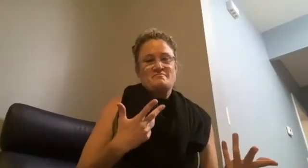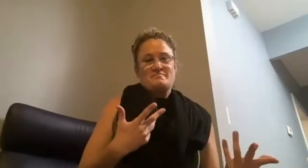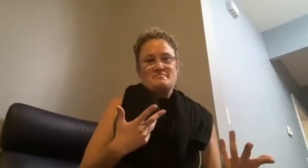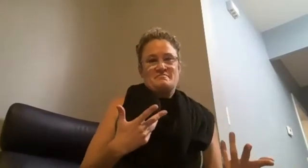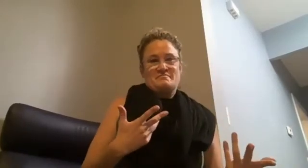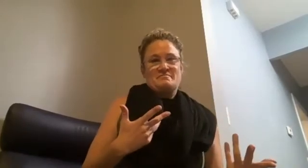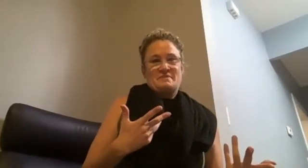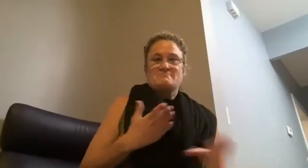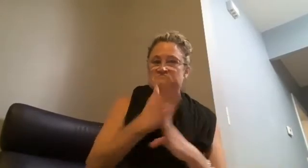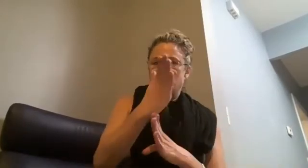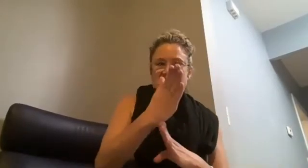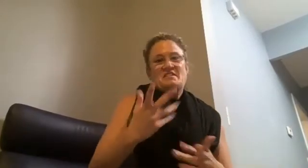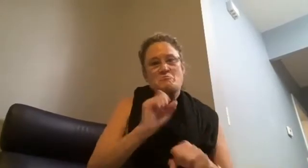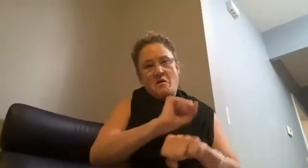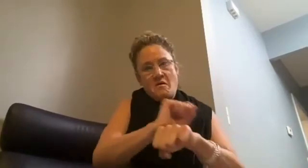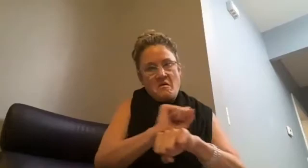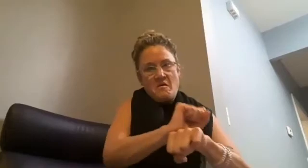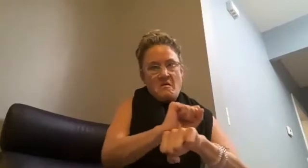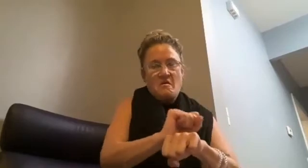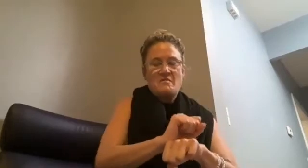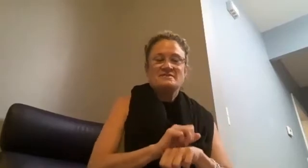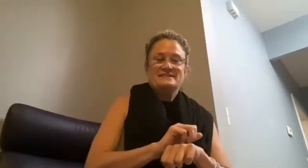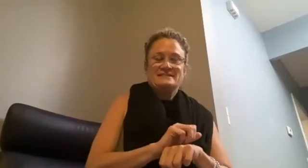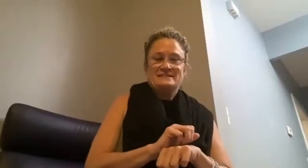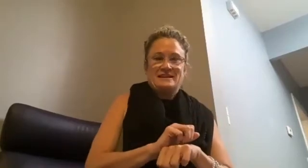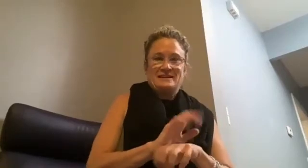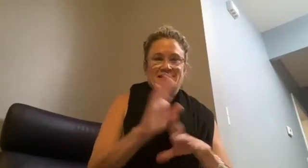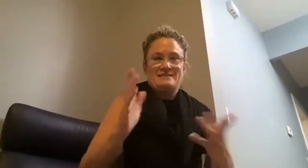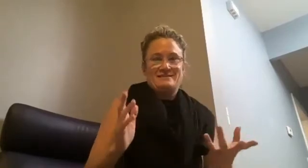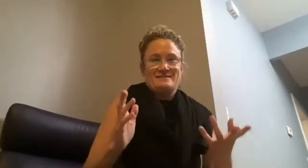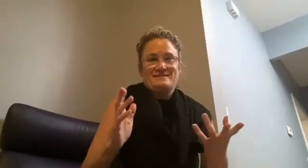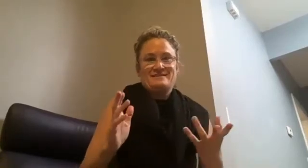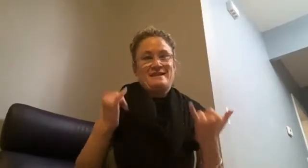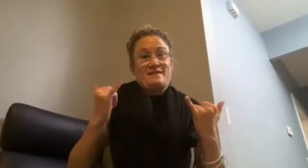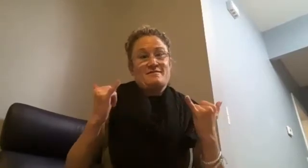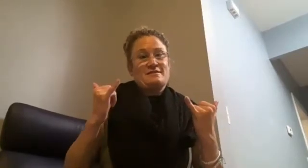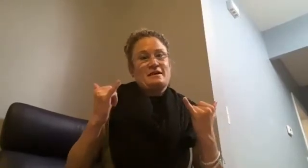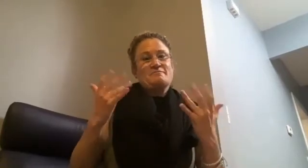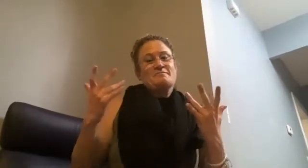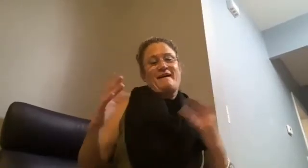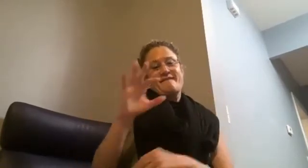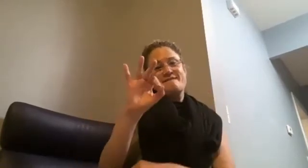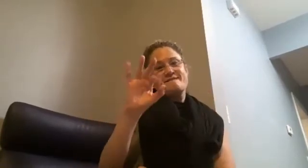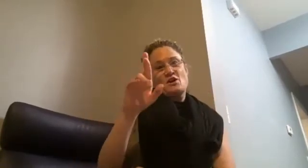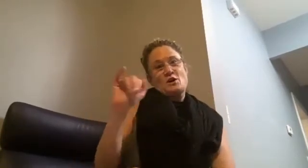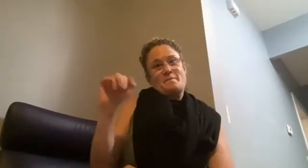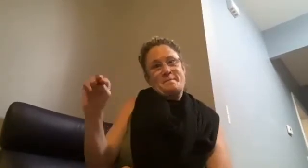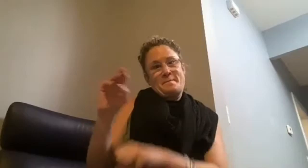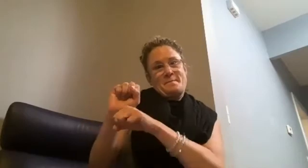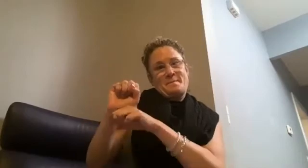career and I busted my ass. I became an associate partner at a small firm that I love working at. And I do good work. And I've